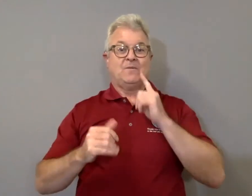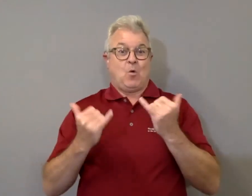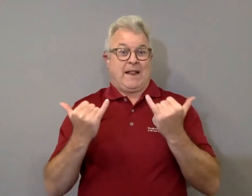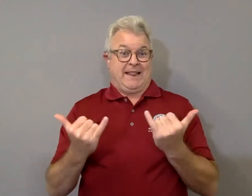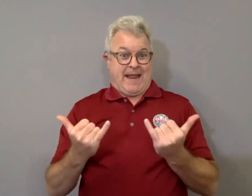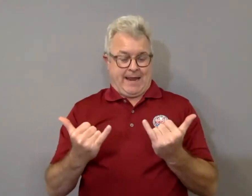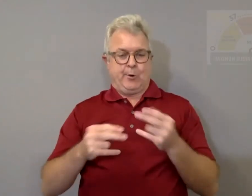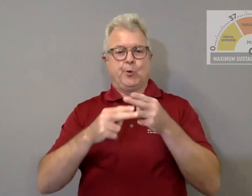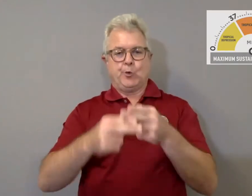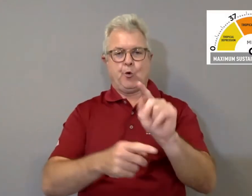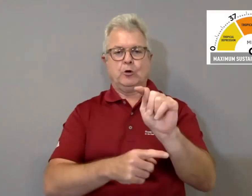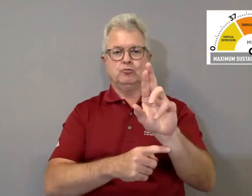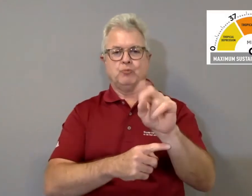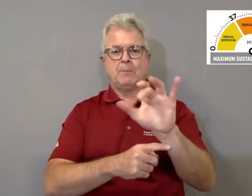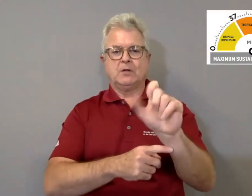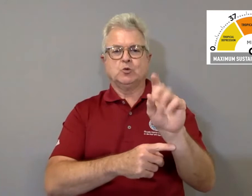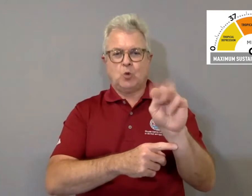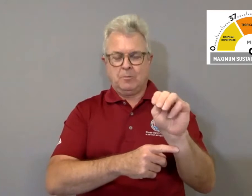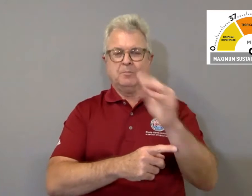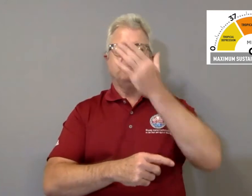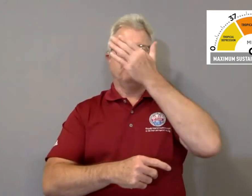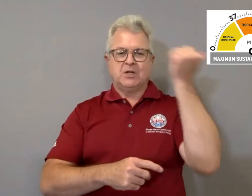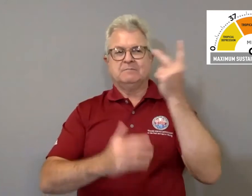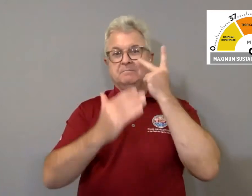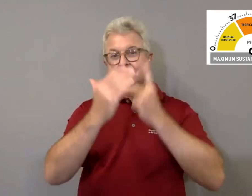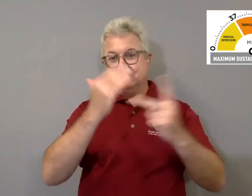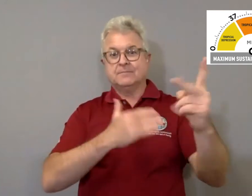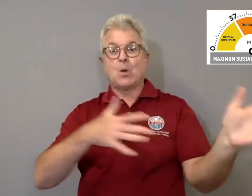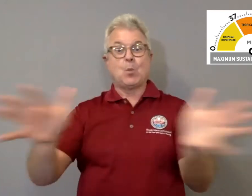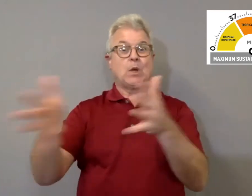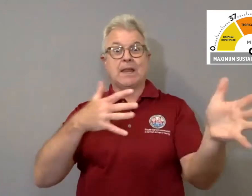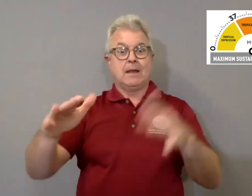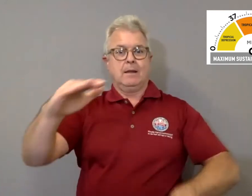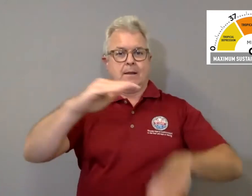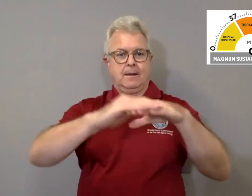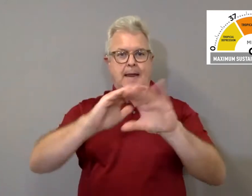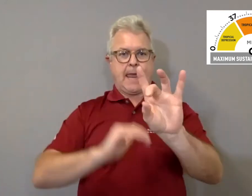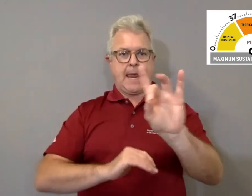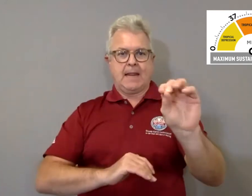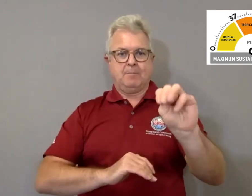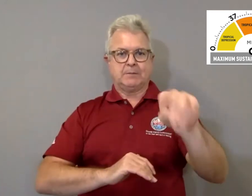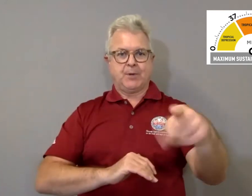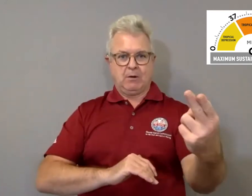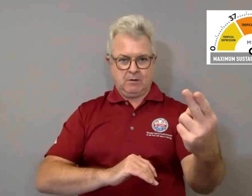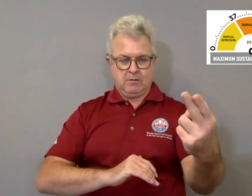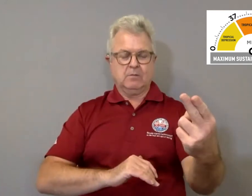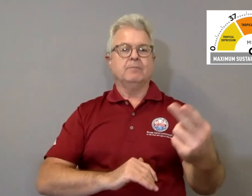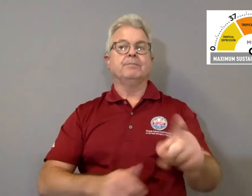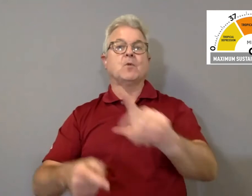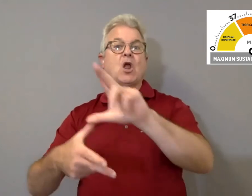Henri, it seems that for right now, it is labeled a tropical storm because the winds are reaching up